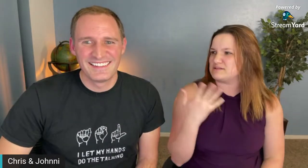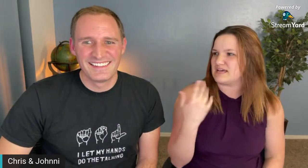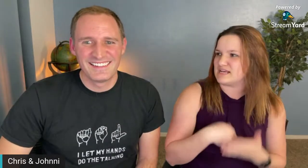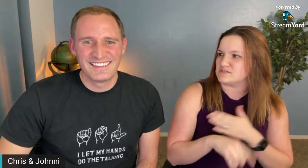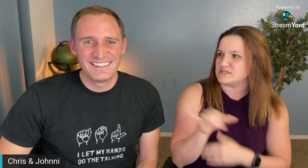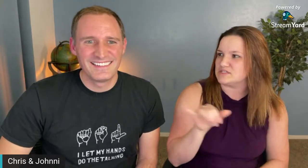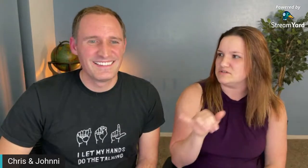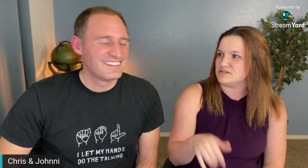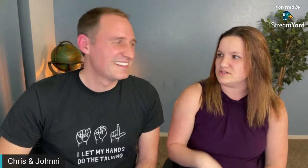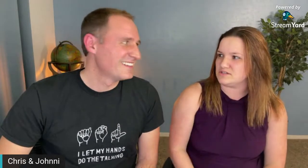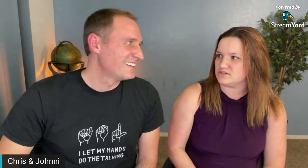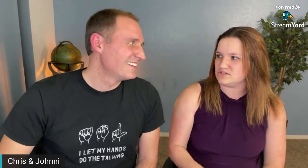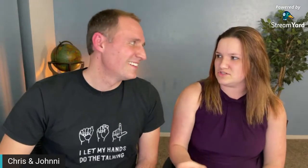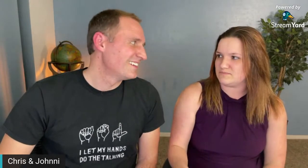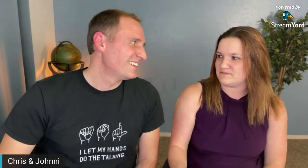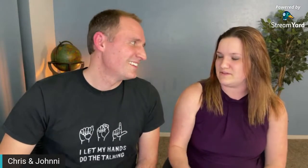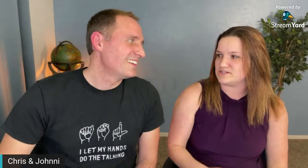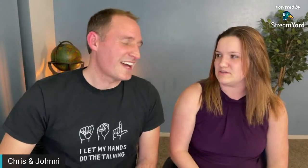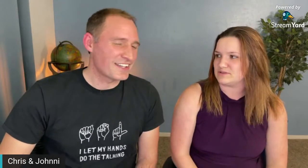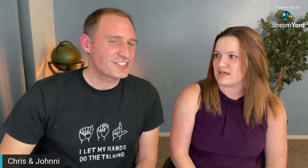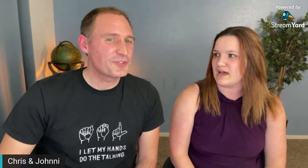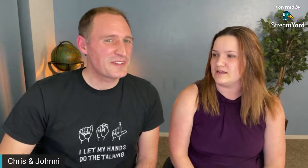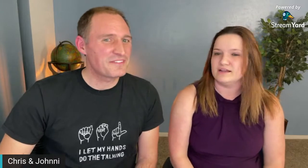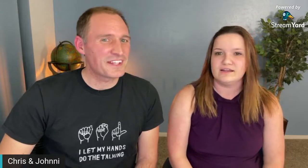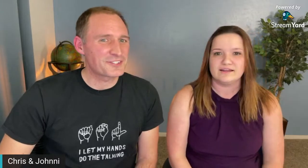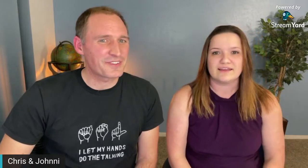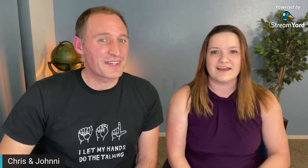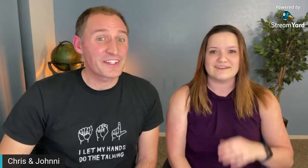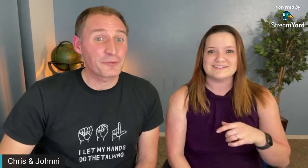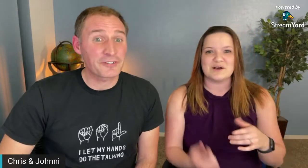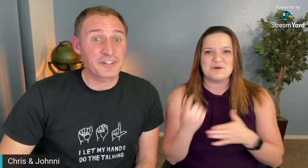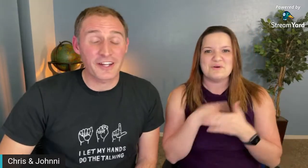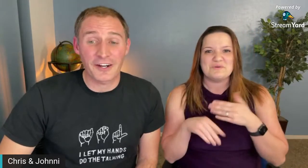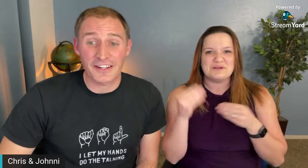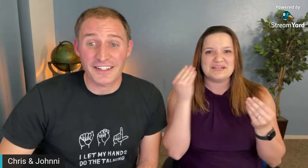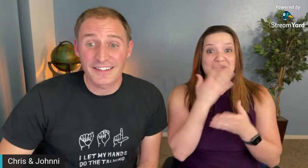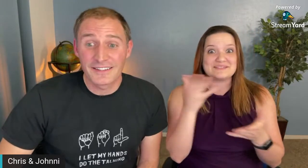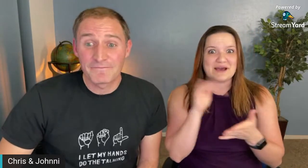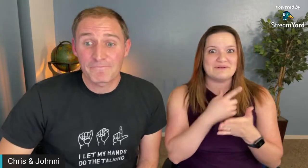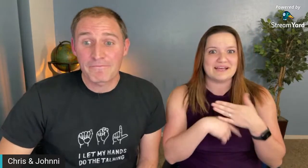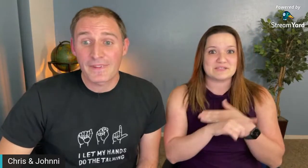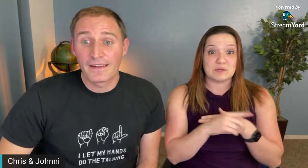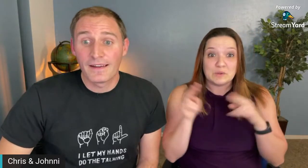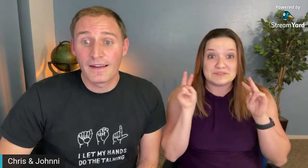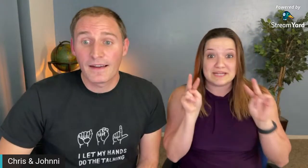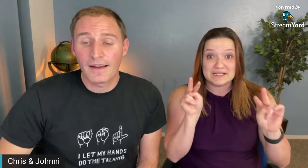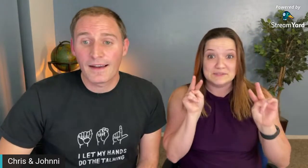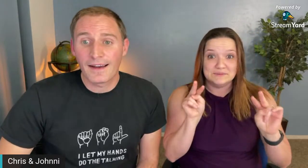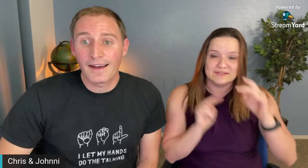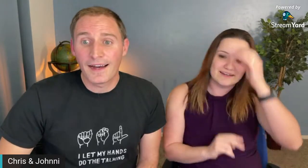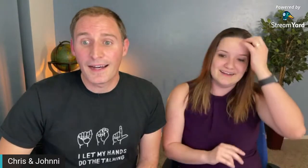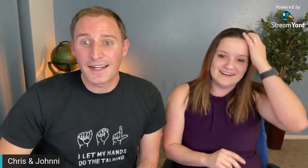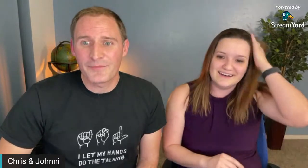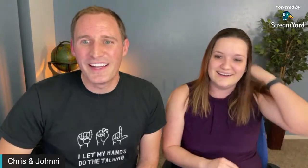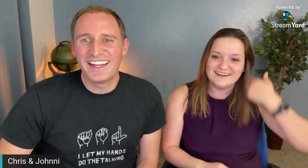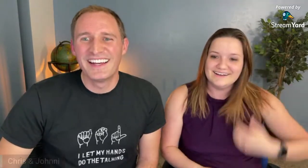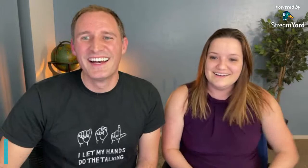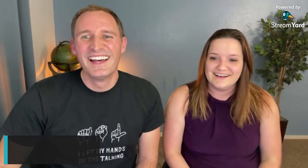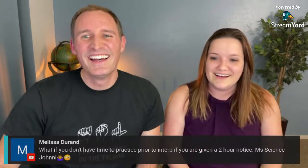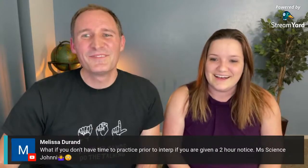that next week too. You should be finishing with that. I should be finished with that. I'm going to work really hard on it. We'll announce that one next week. Ooh, stay tuned.